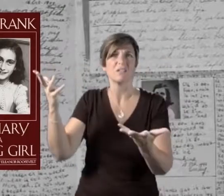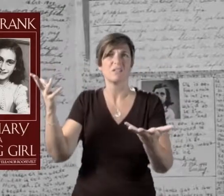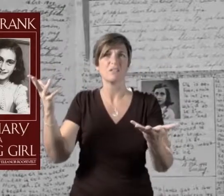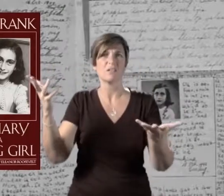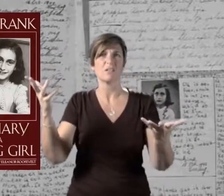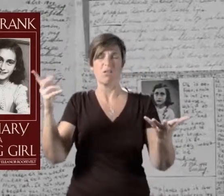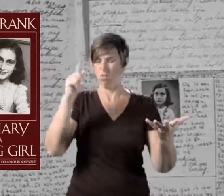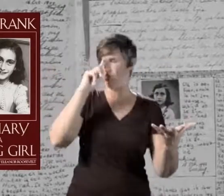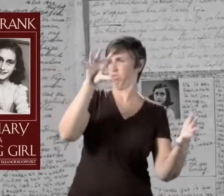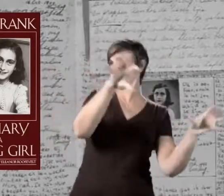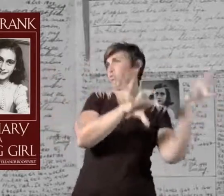and God.